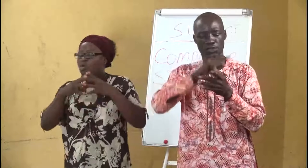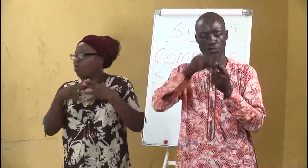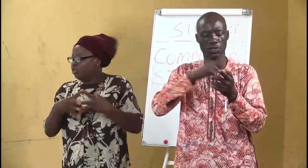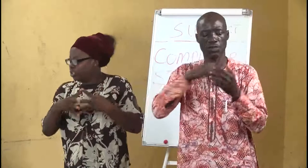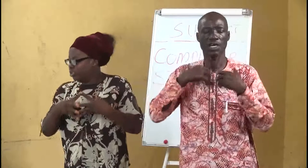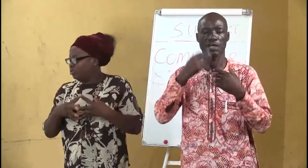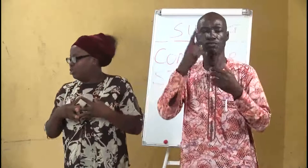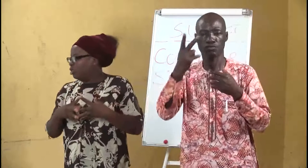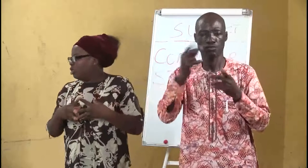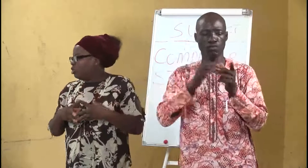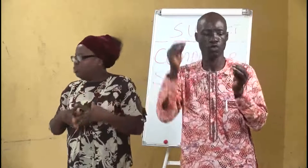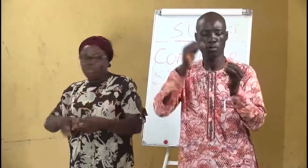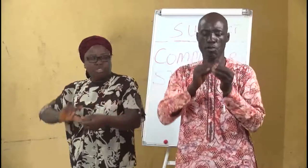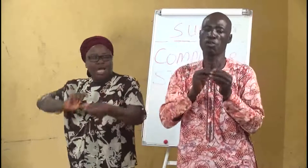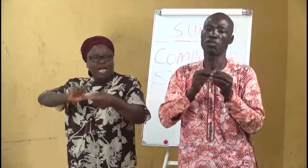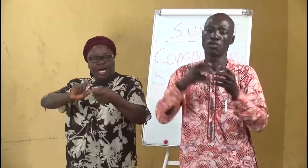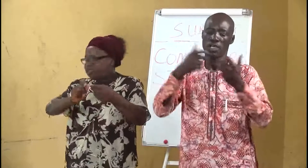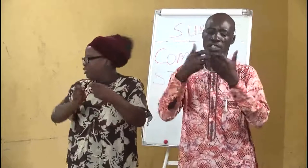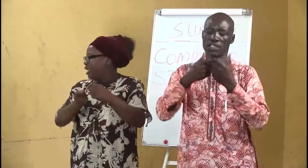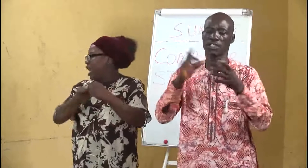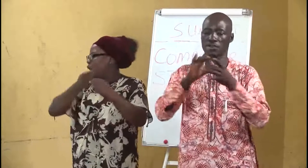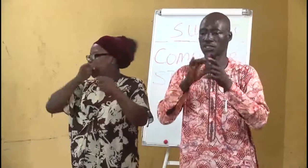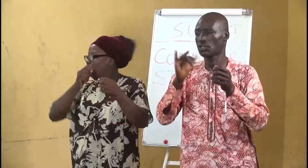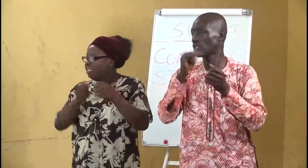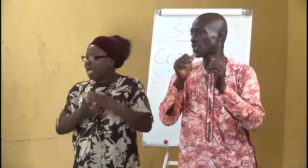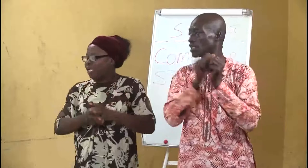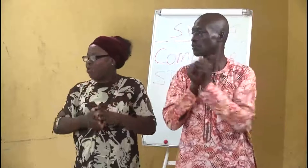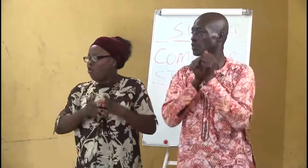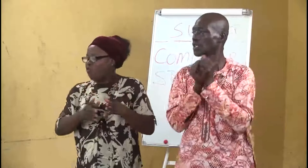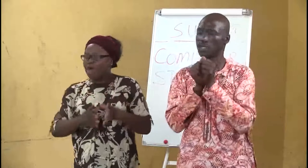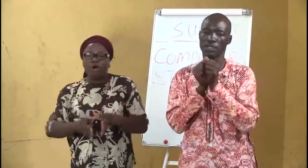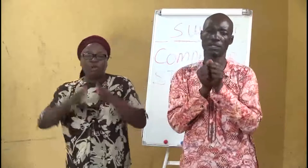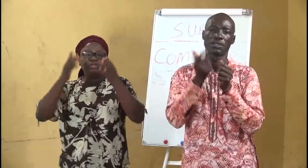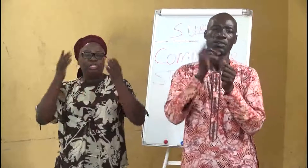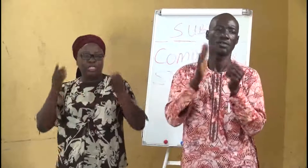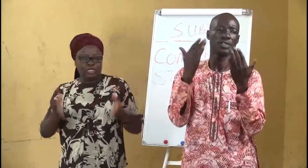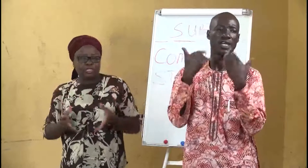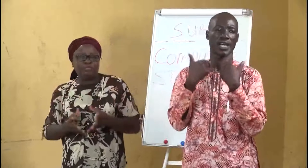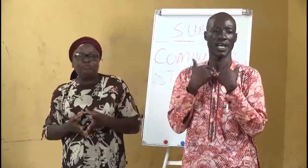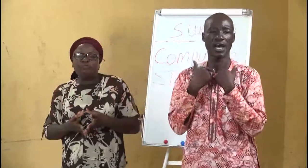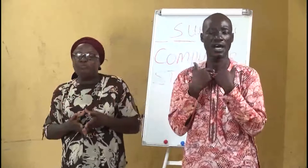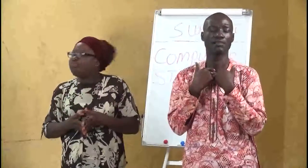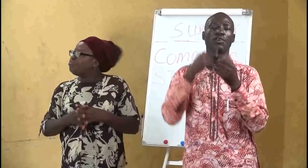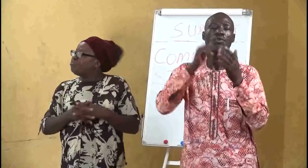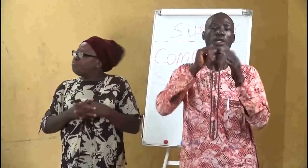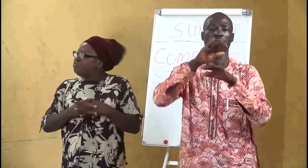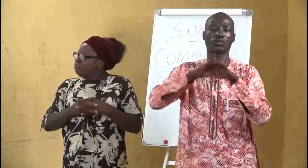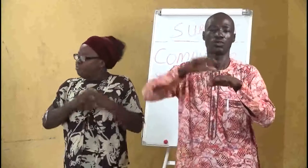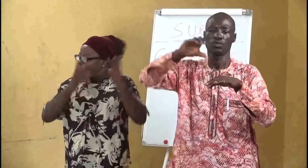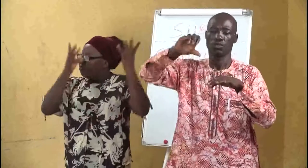electrical conductors, usually held together with an overall sheath.